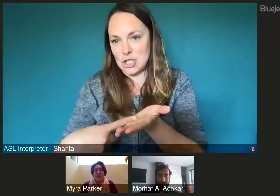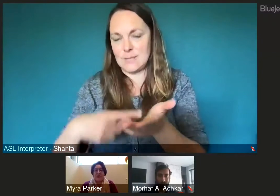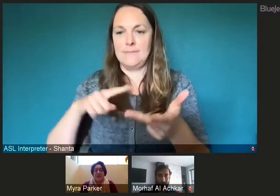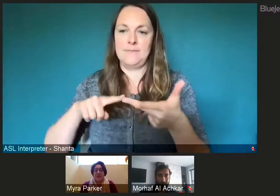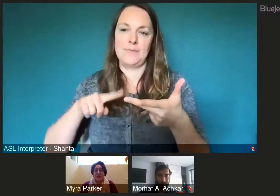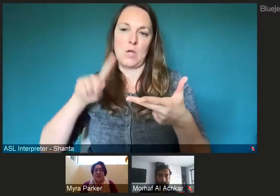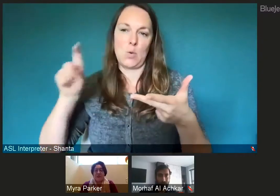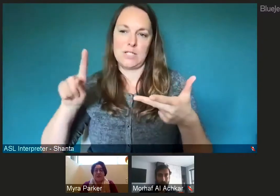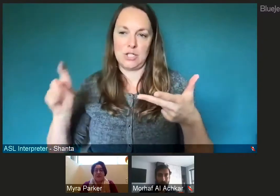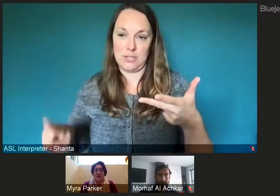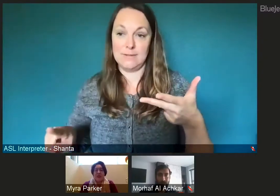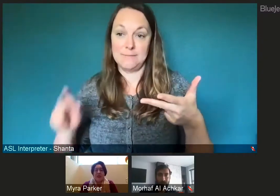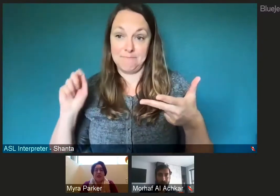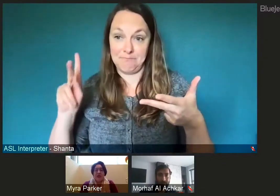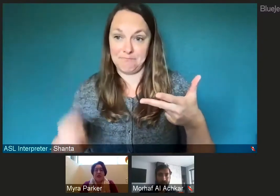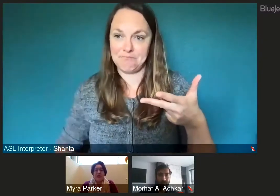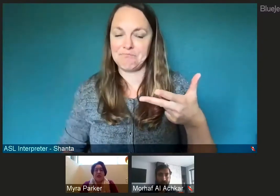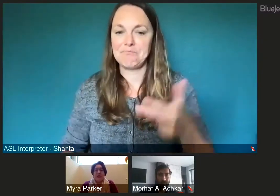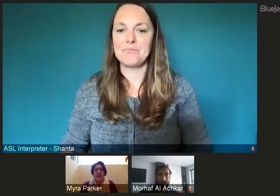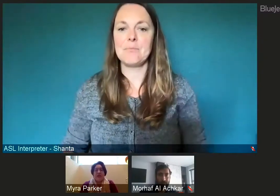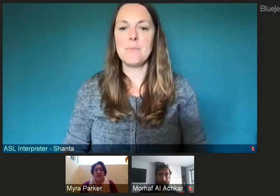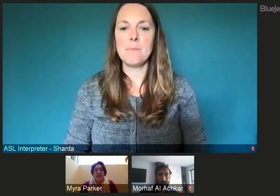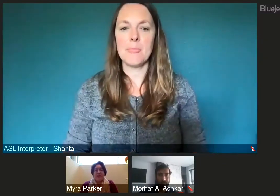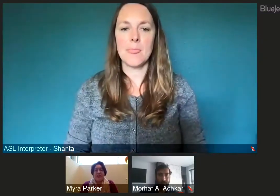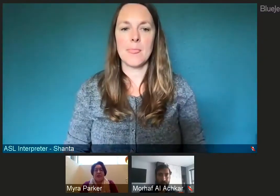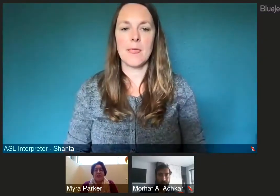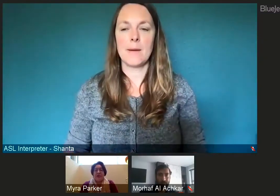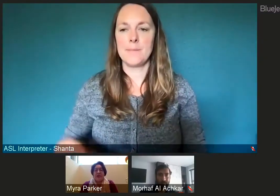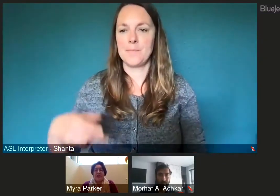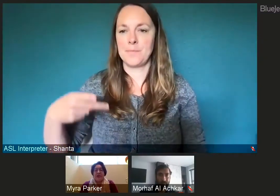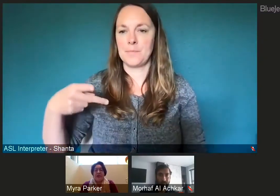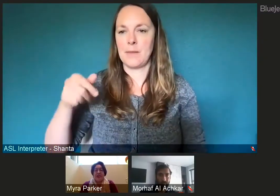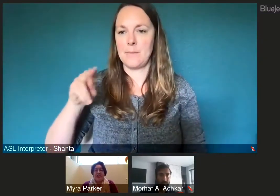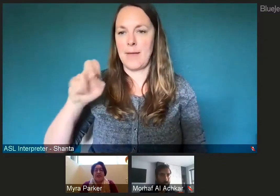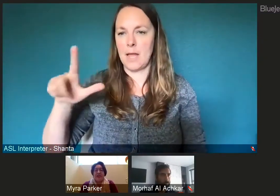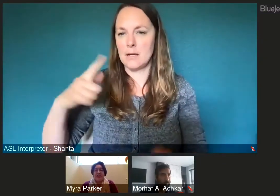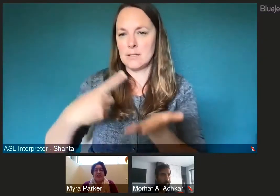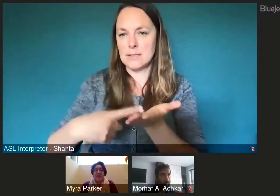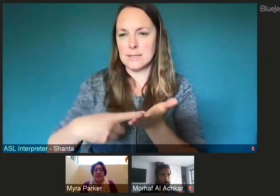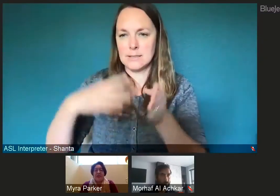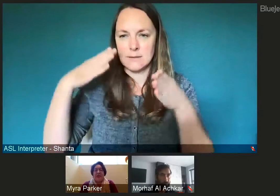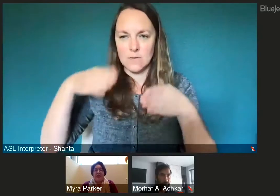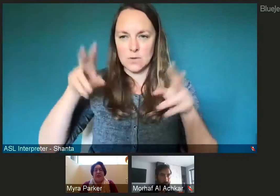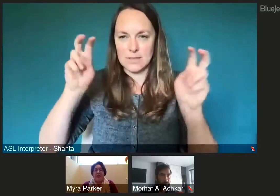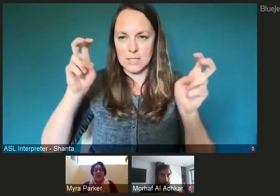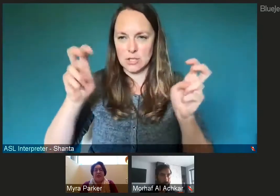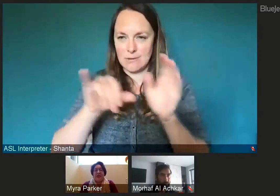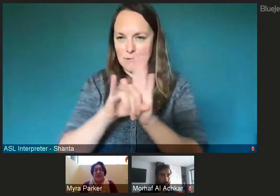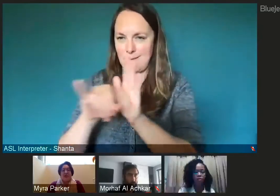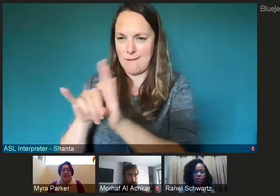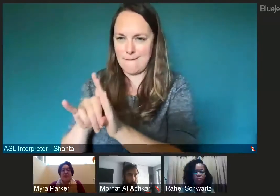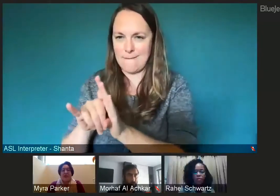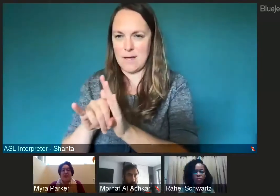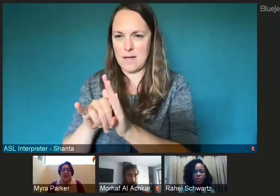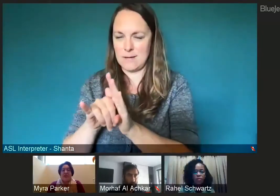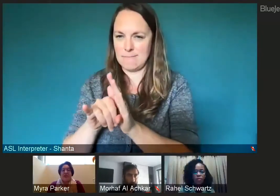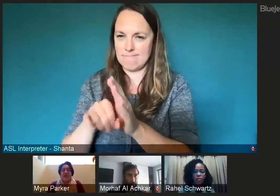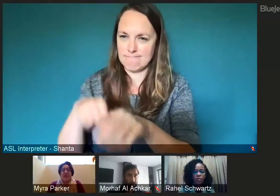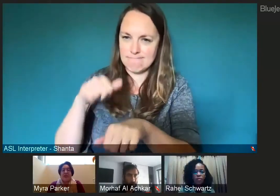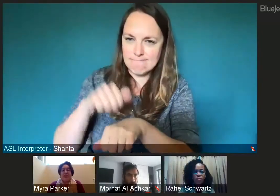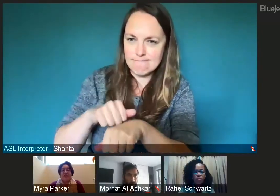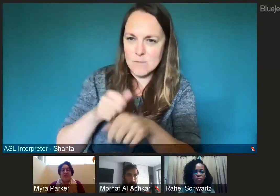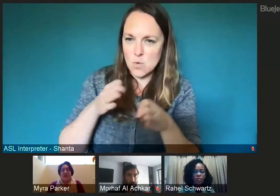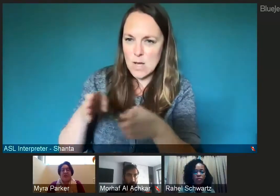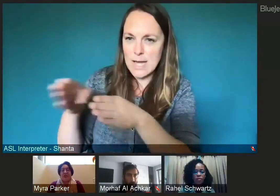some questions. The panel discussion will focus on identifying tangible ways we can better support cancer patients